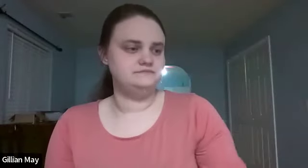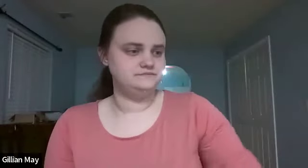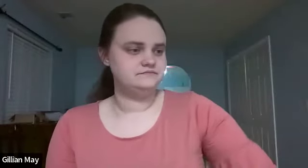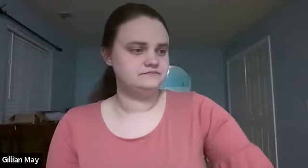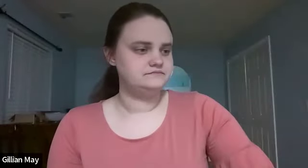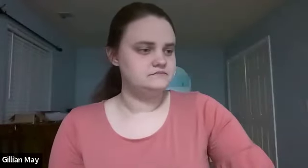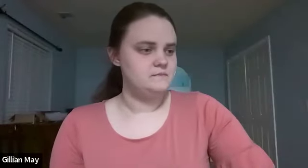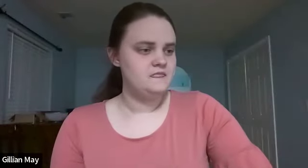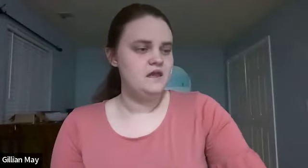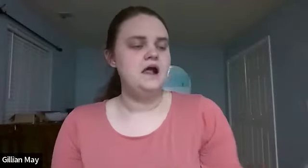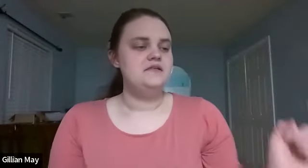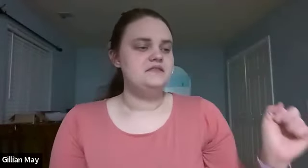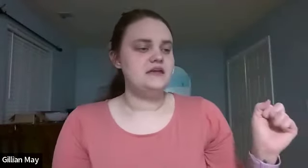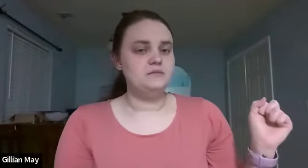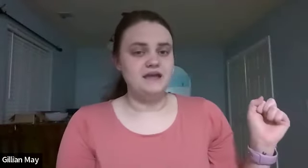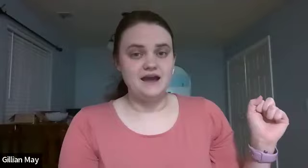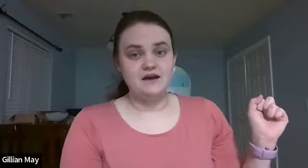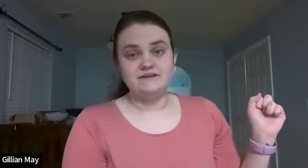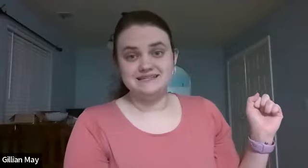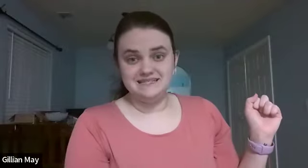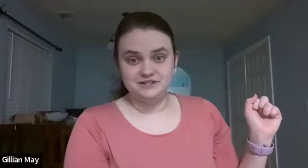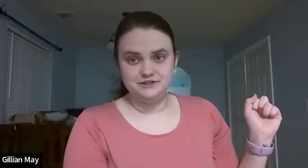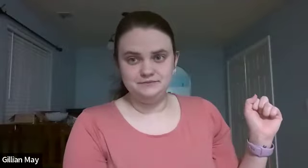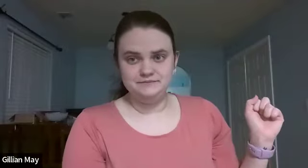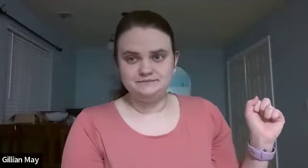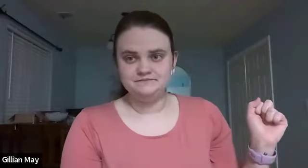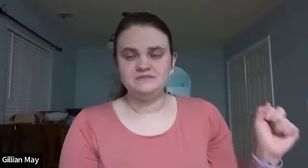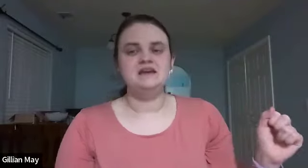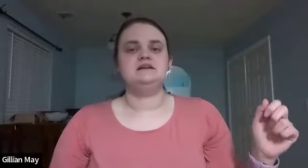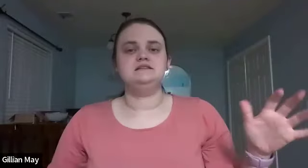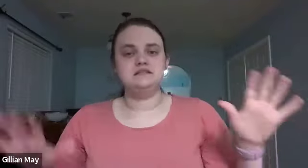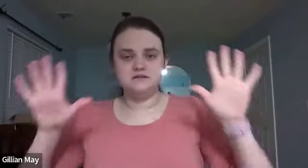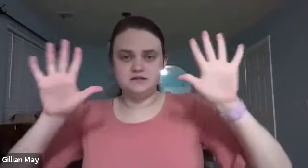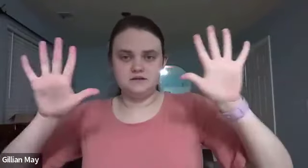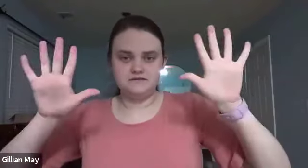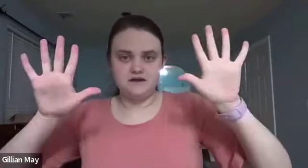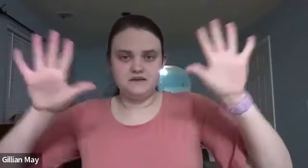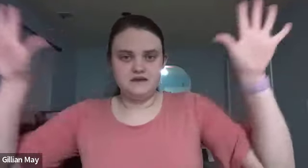Hmm. Then we have deer. Deer is going to be 5